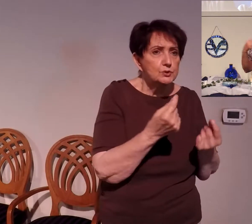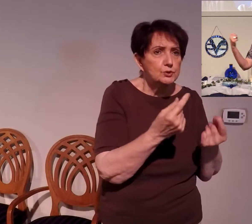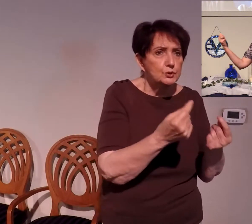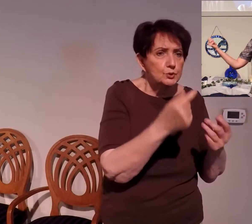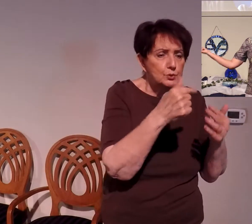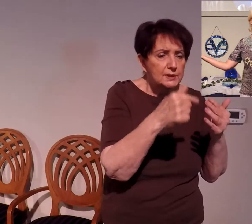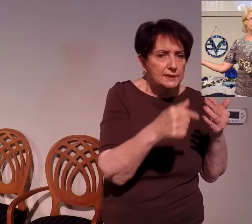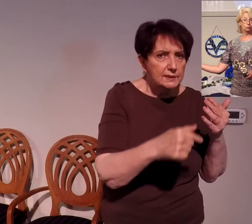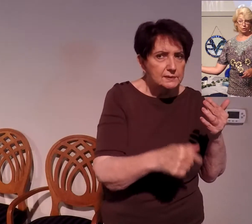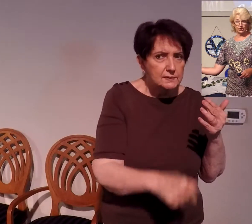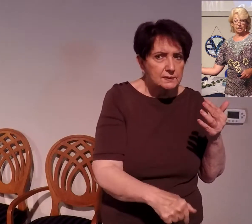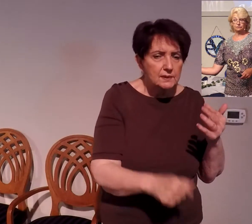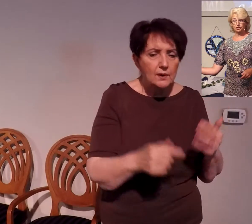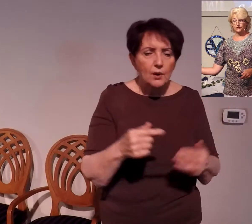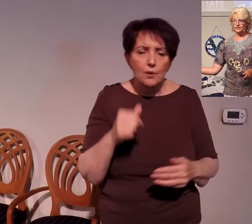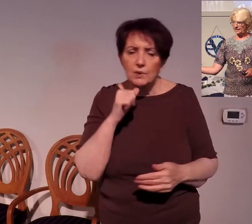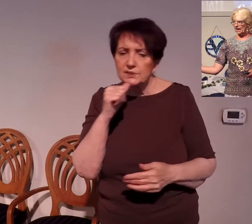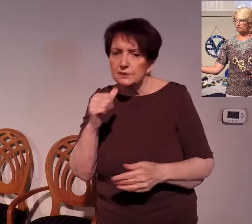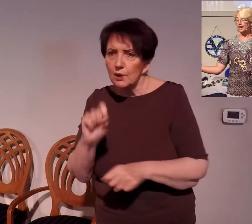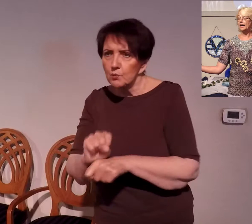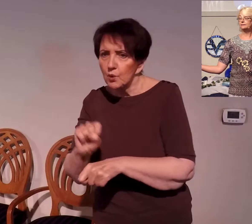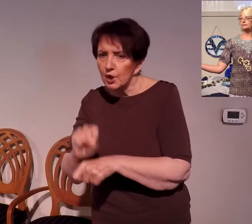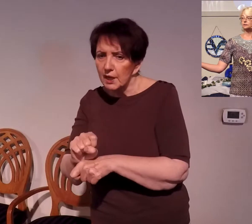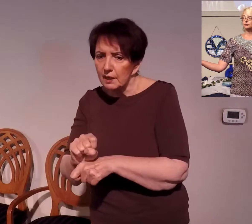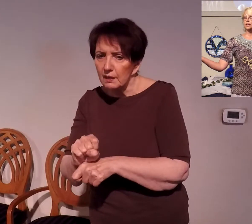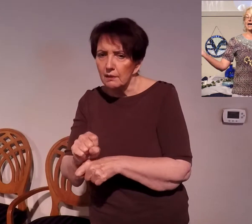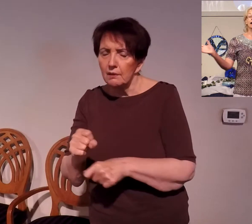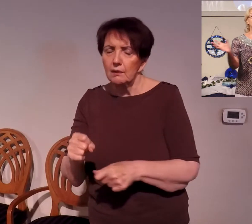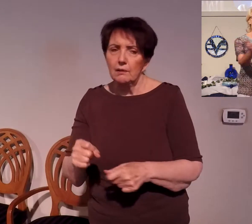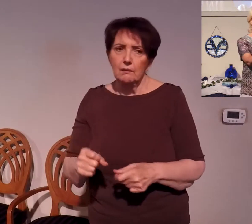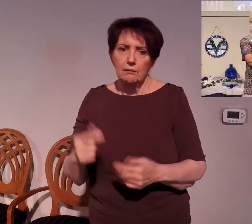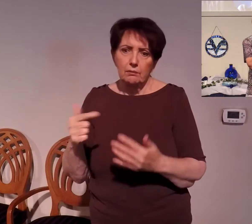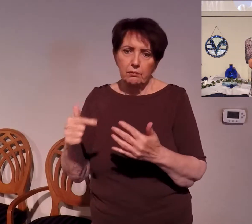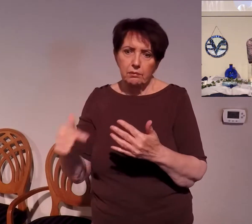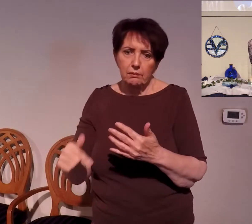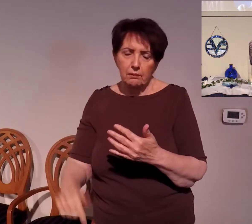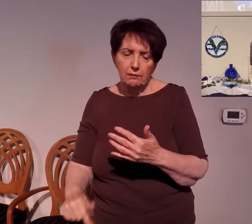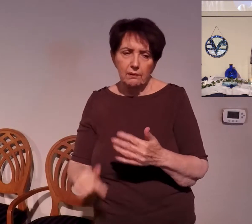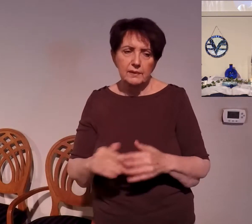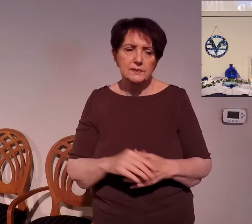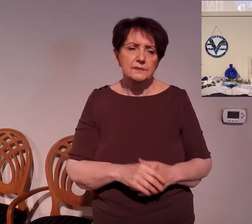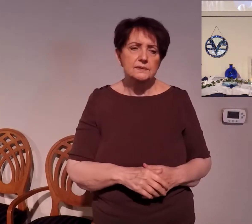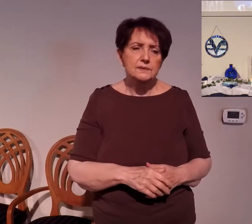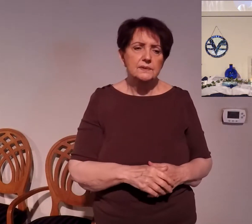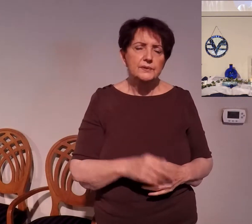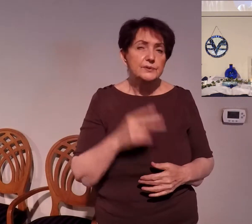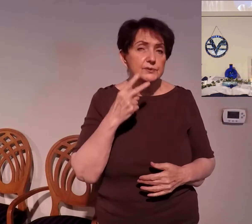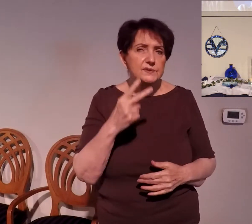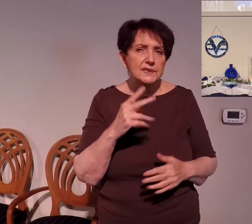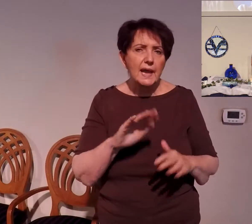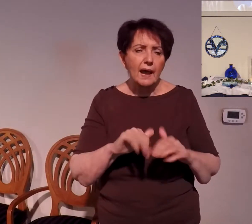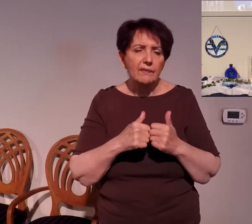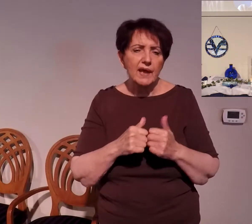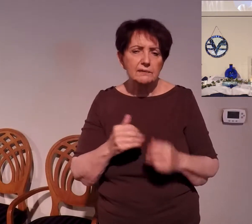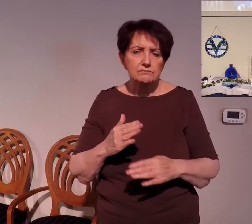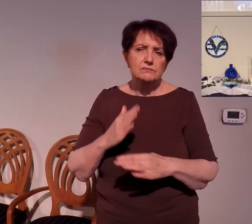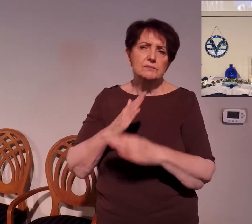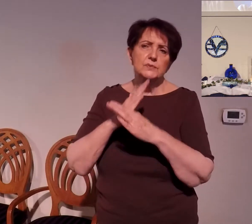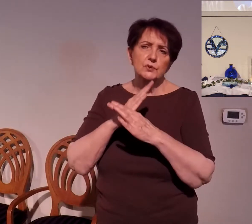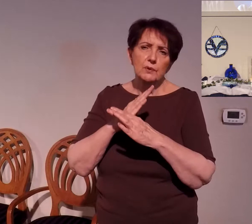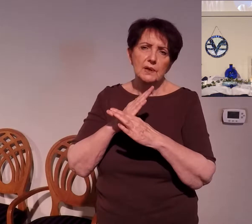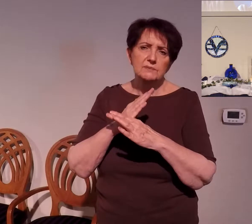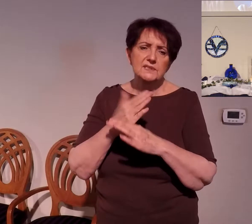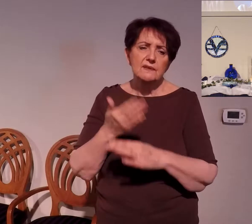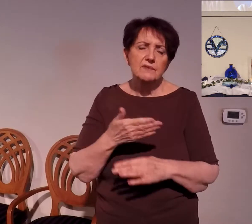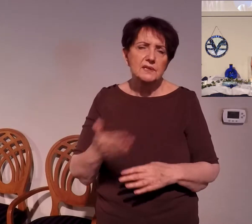start thinking about what's not working, do you see how that undermines the very thing we're seeking to